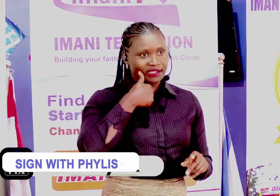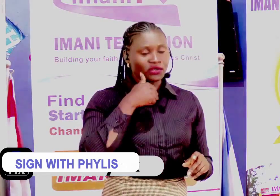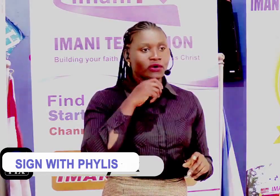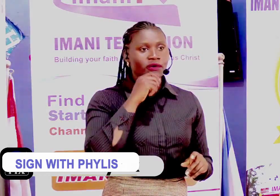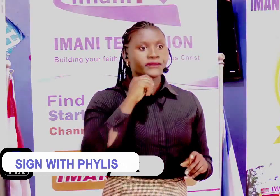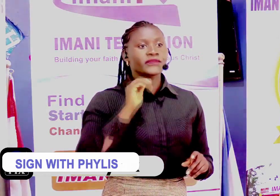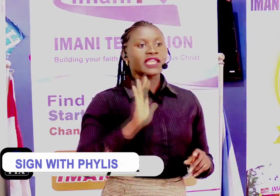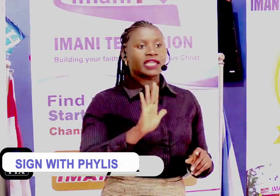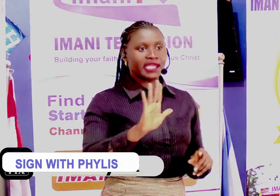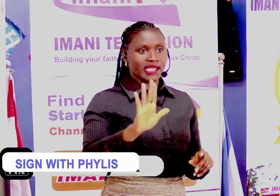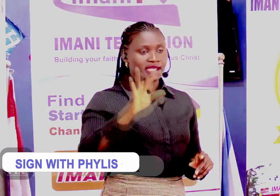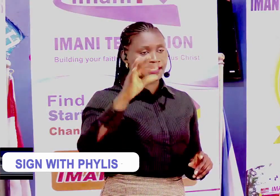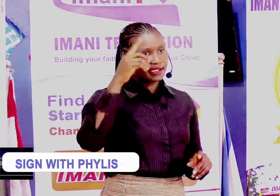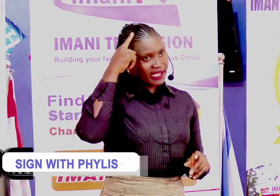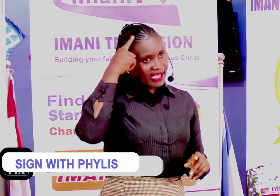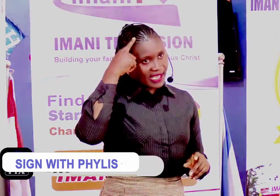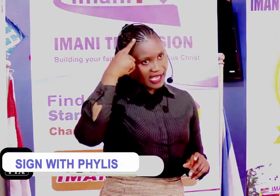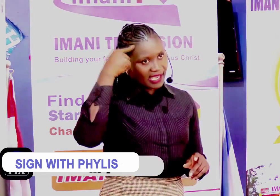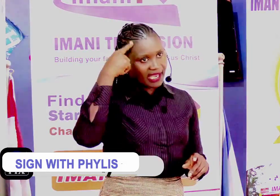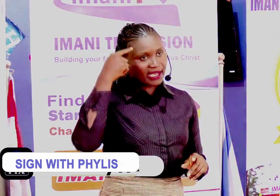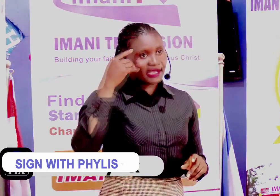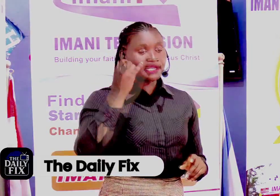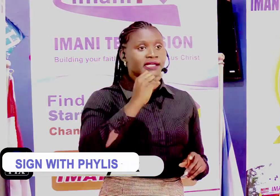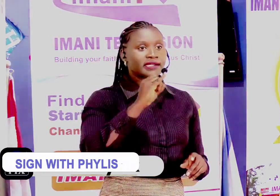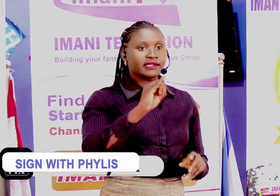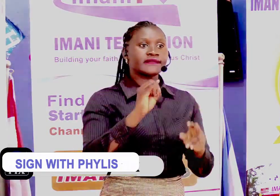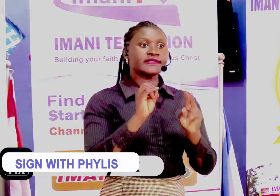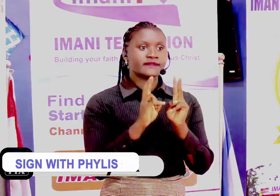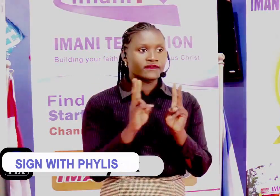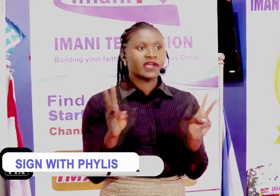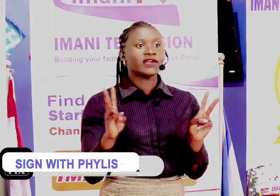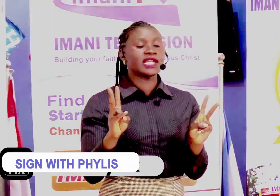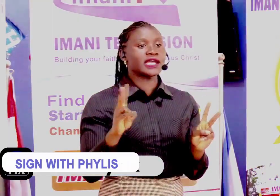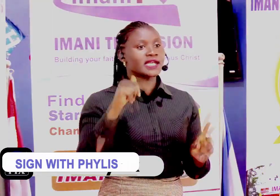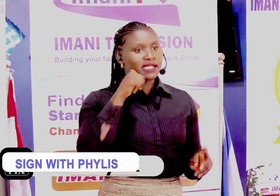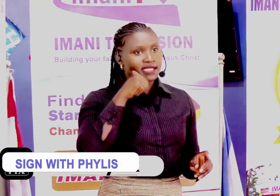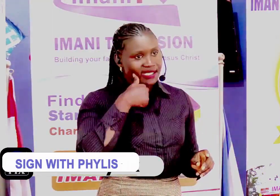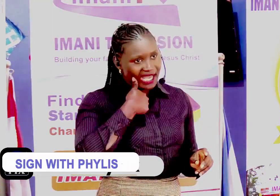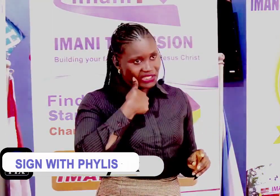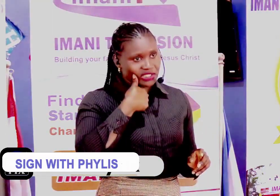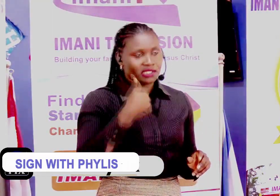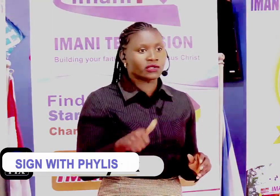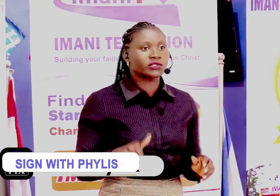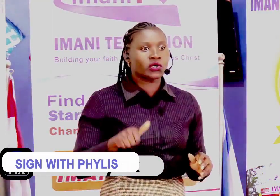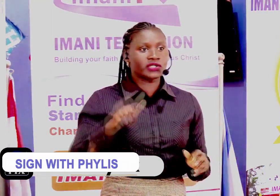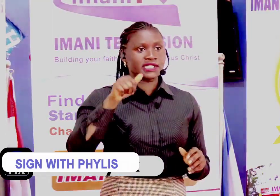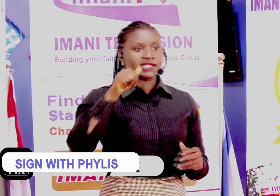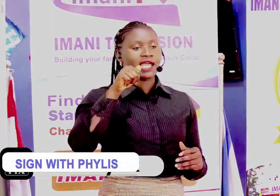So his hair is very nice. So this is a sign